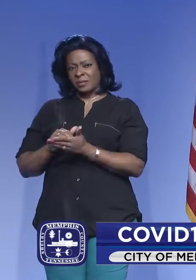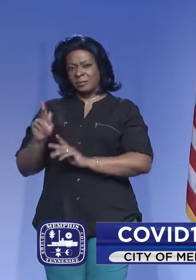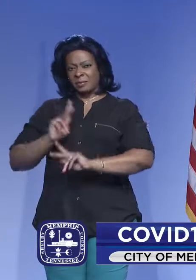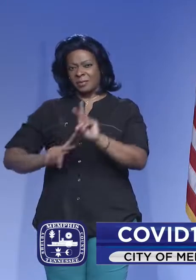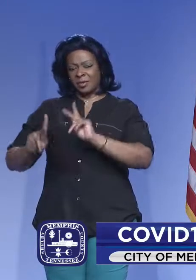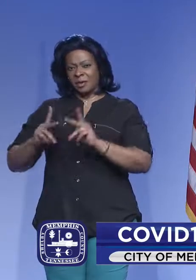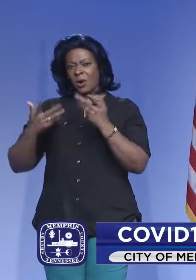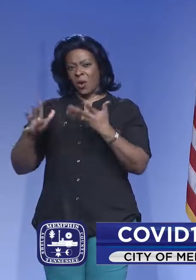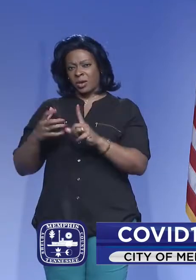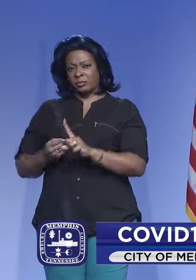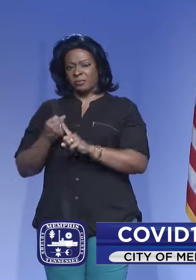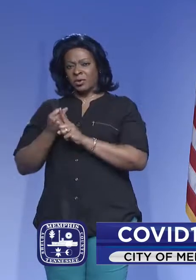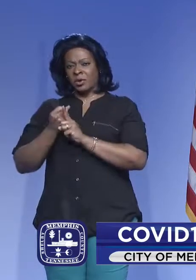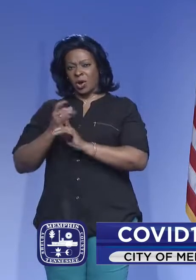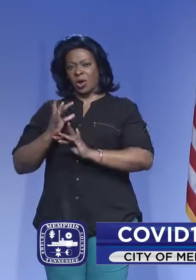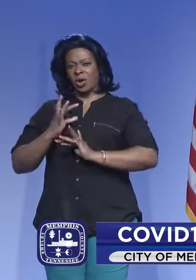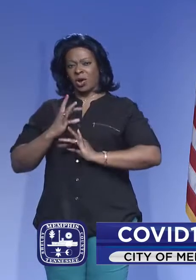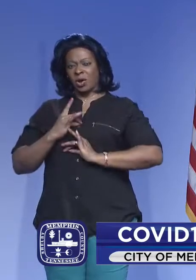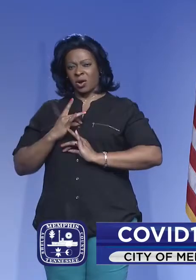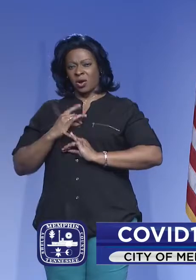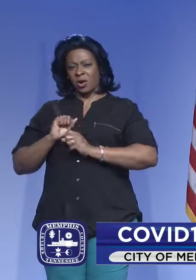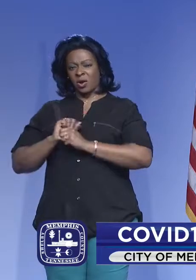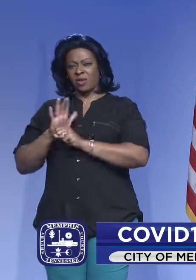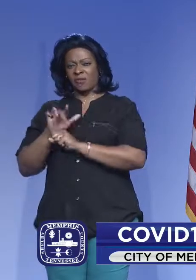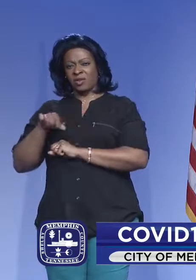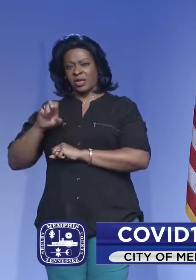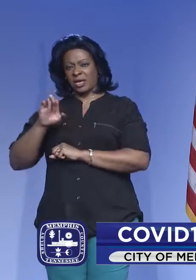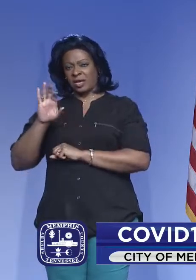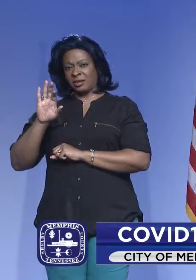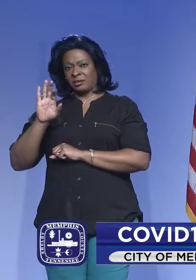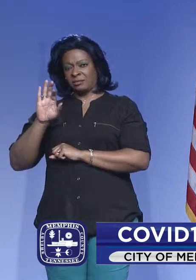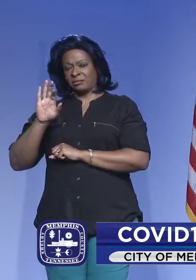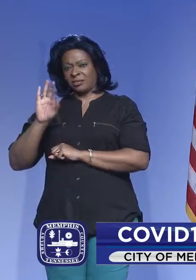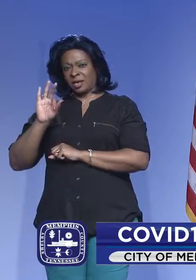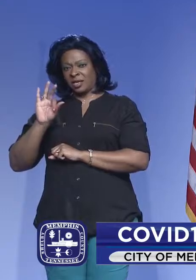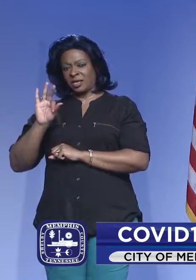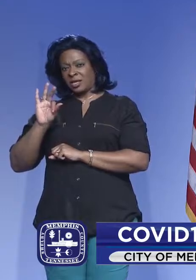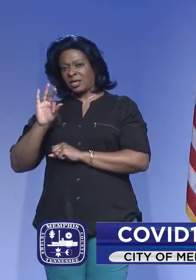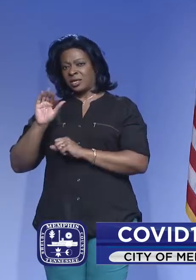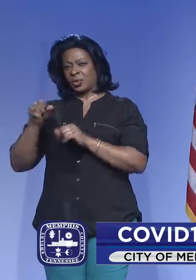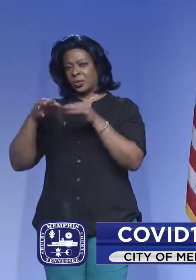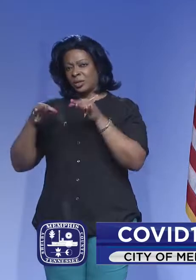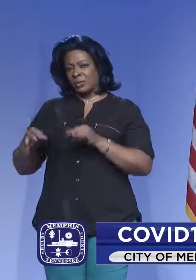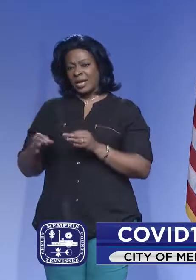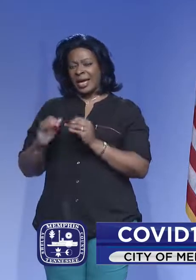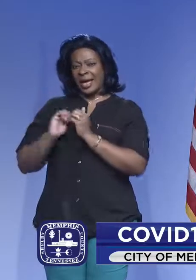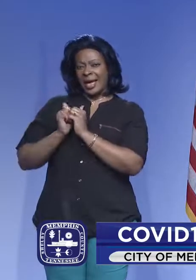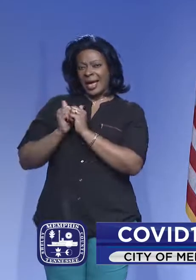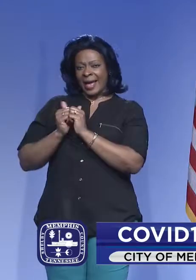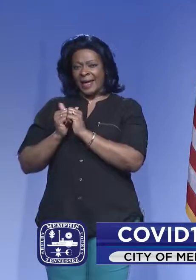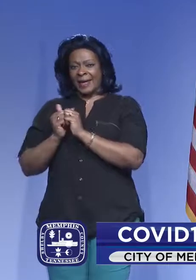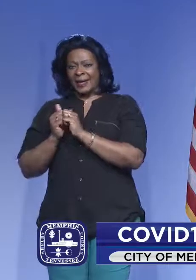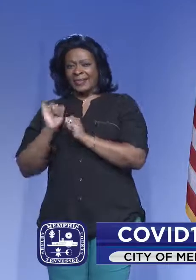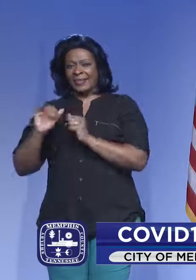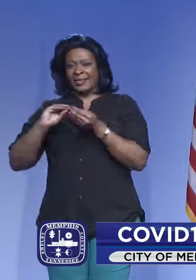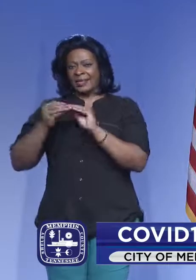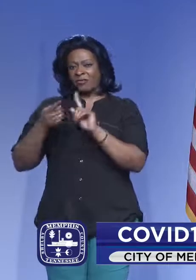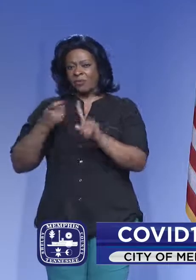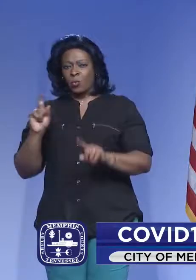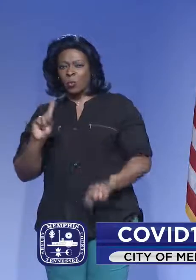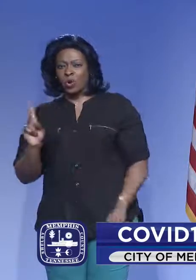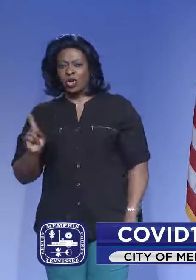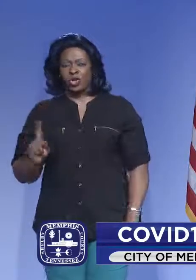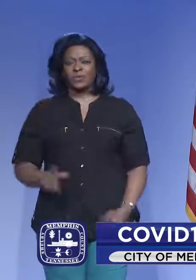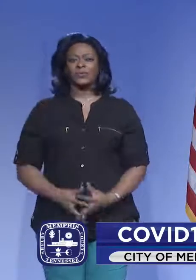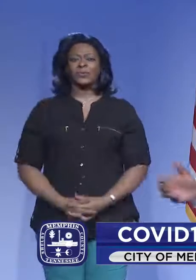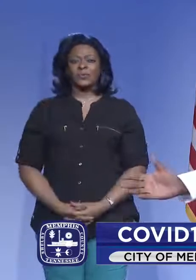people have had COVID-19 in Shelby County. So I'm wondering if you can walk me through where we're getting this data point from.